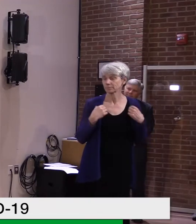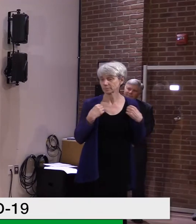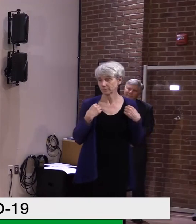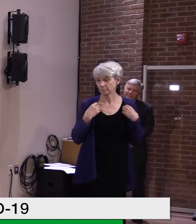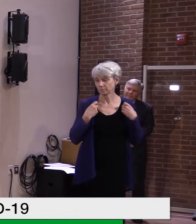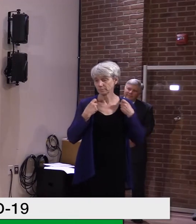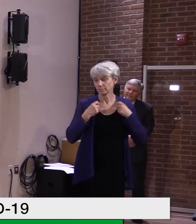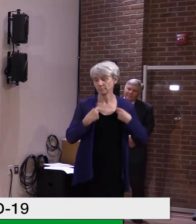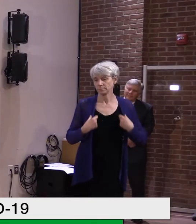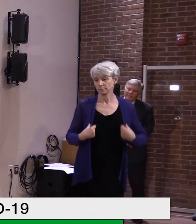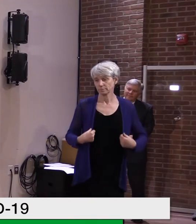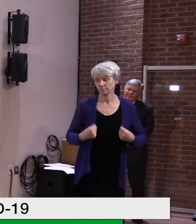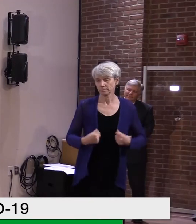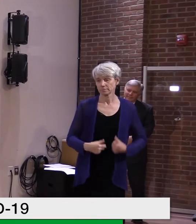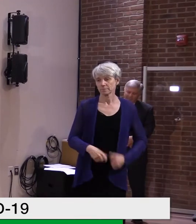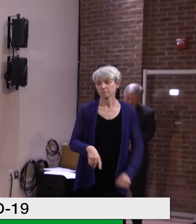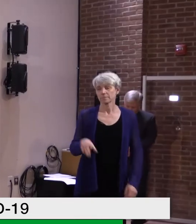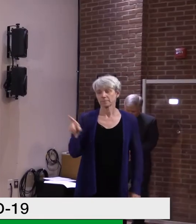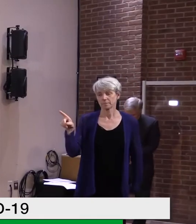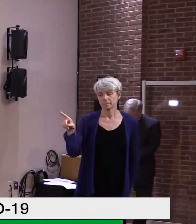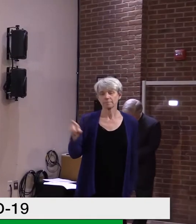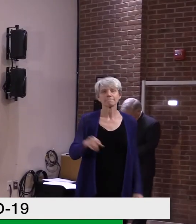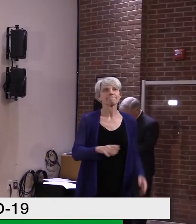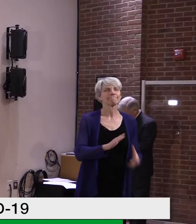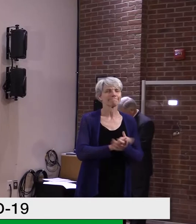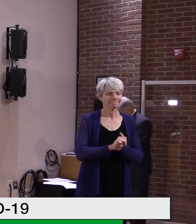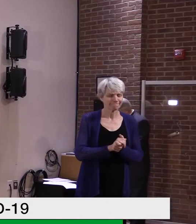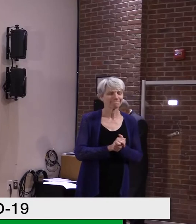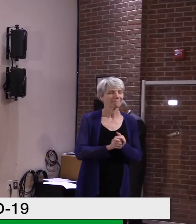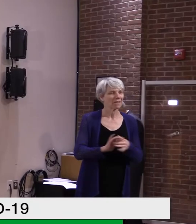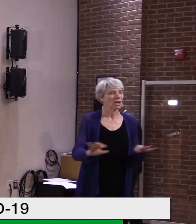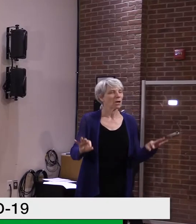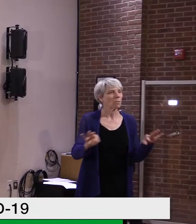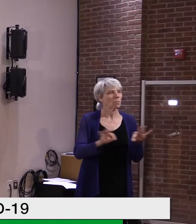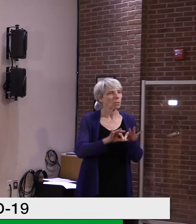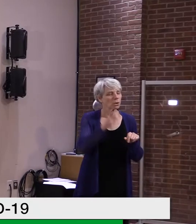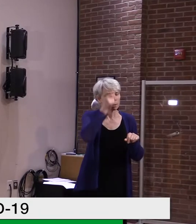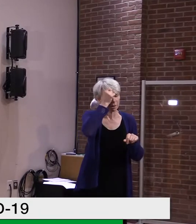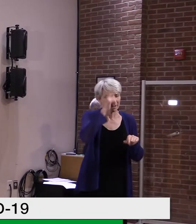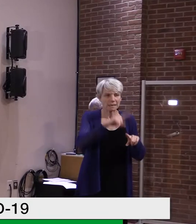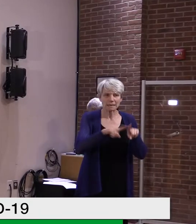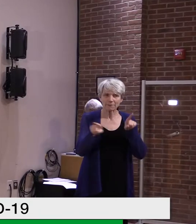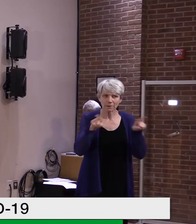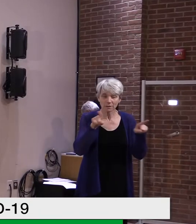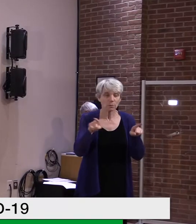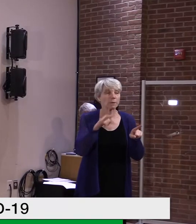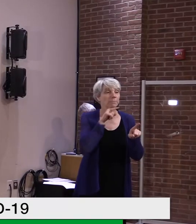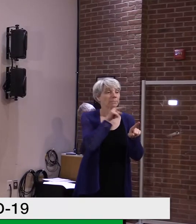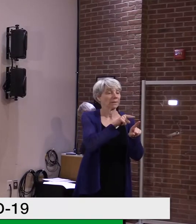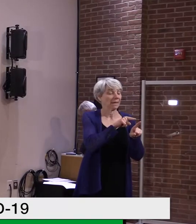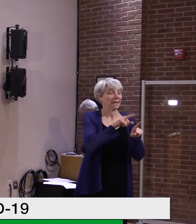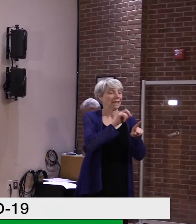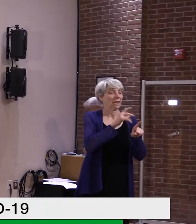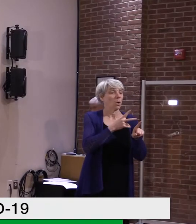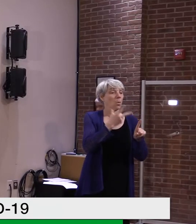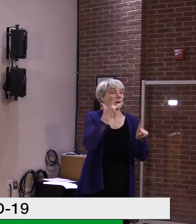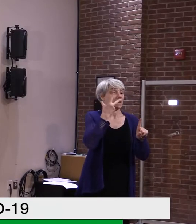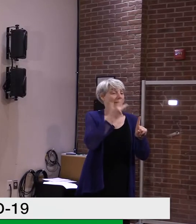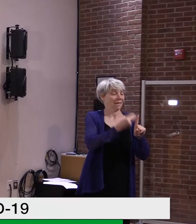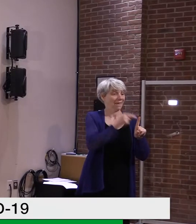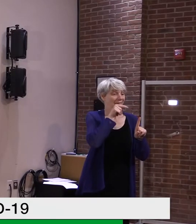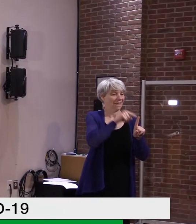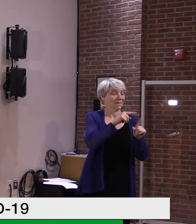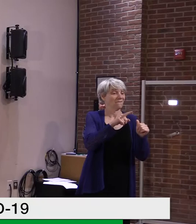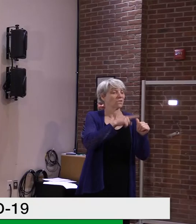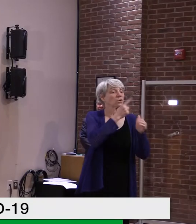I think, Guy, you've got to differentiate the risk at the time of vaccination within the first